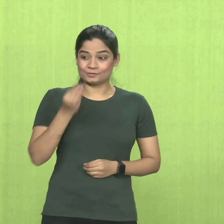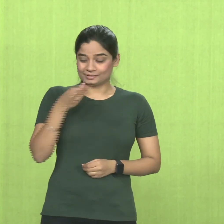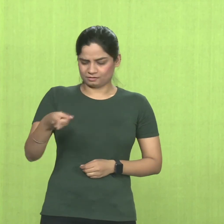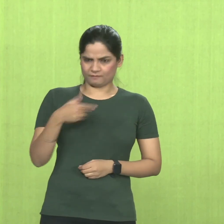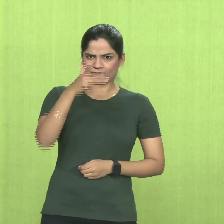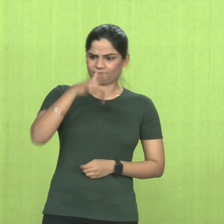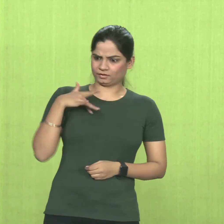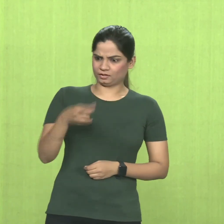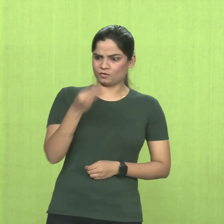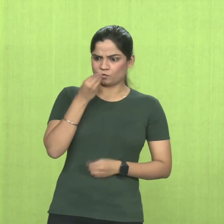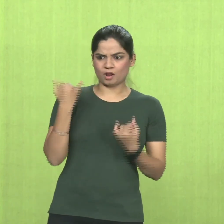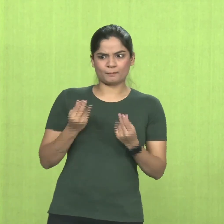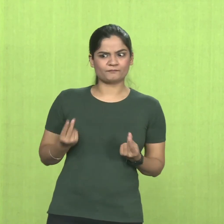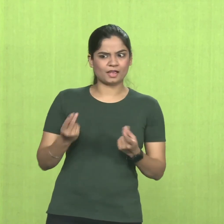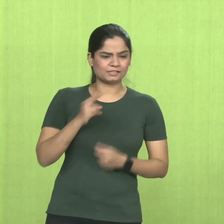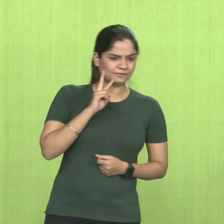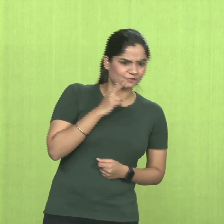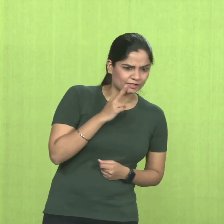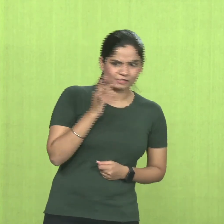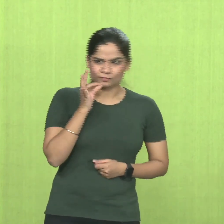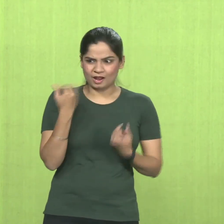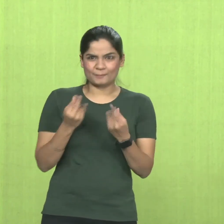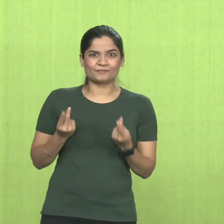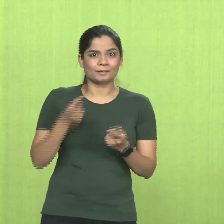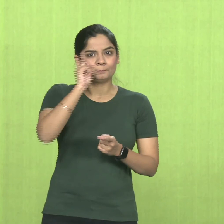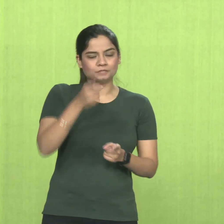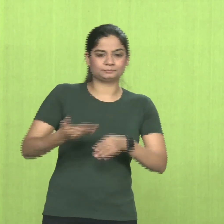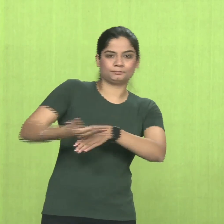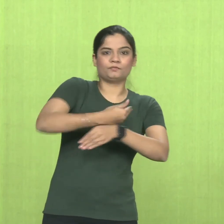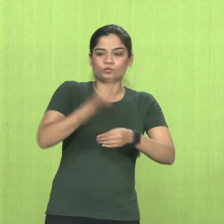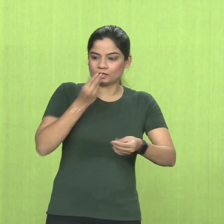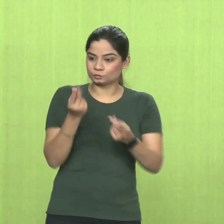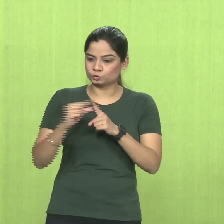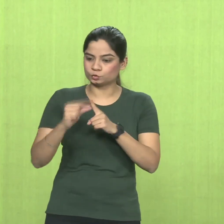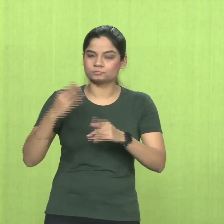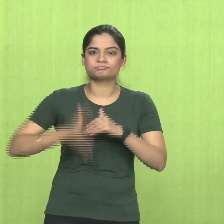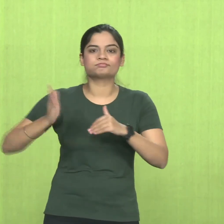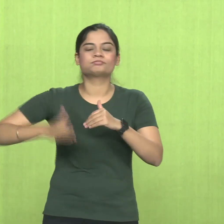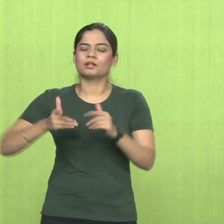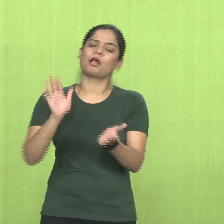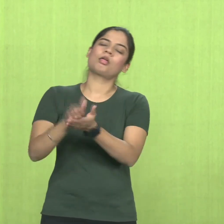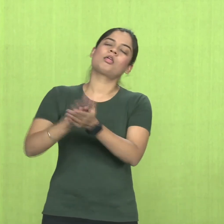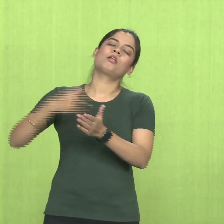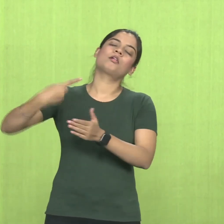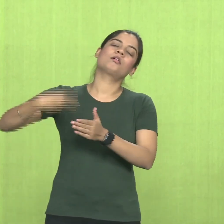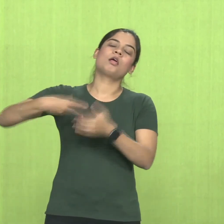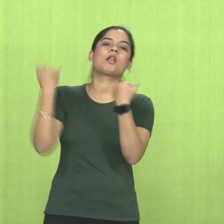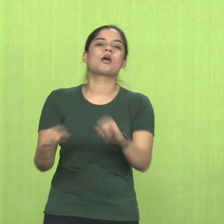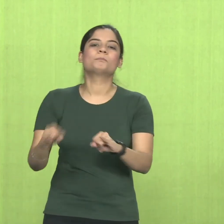When you know that there is a particular perishable food which will go bad immediately, always finish it at the earliest. Use them, feed them